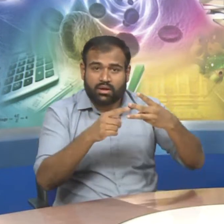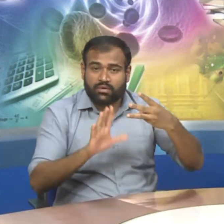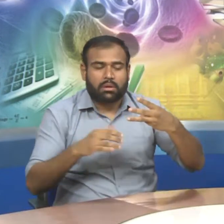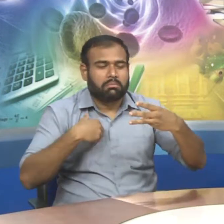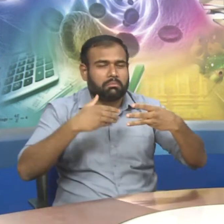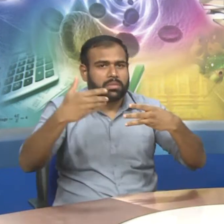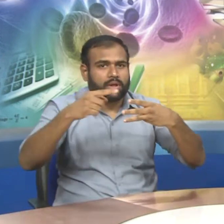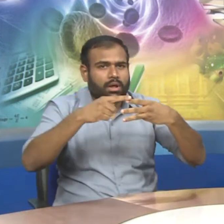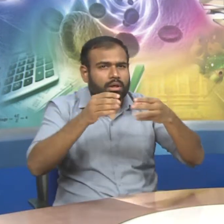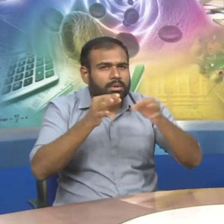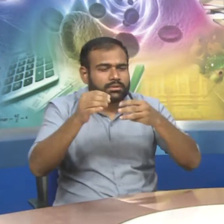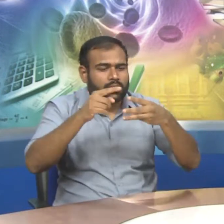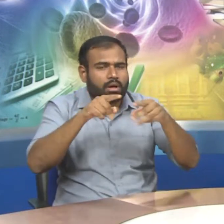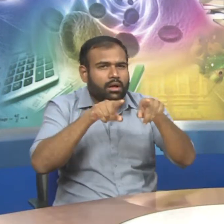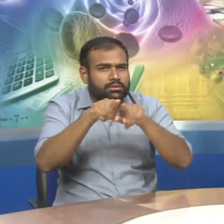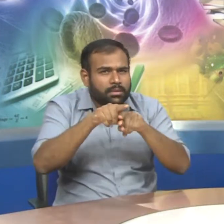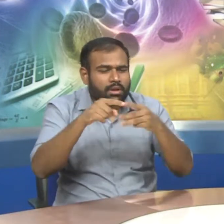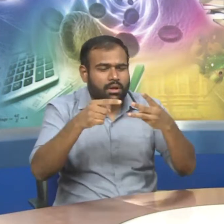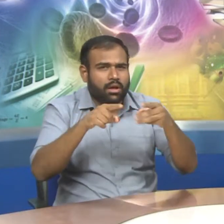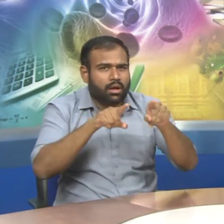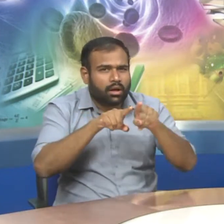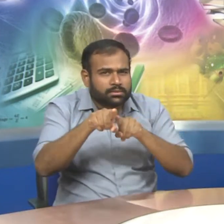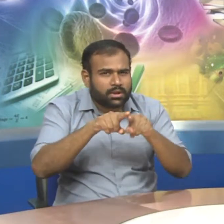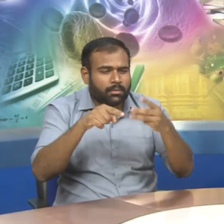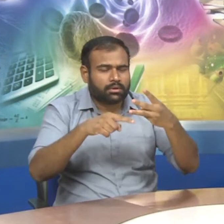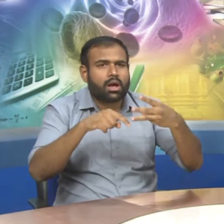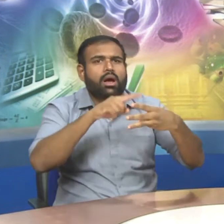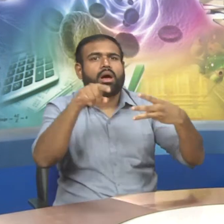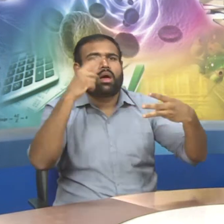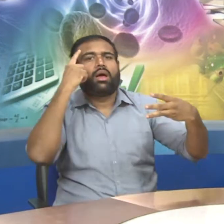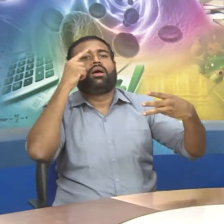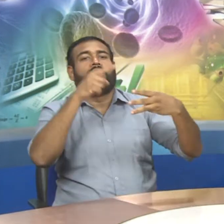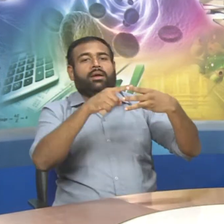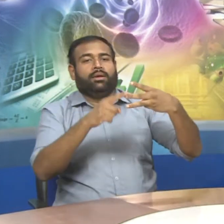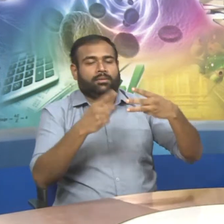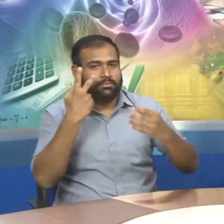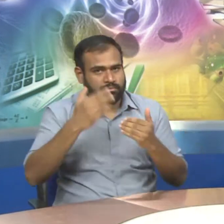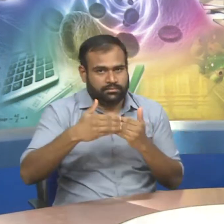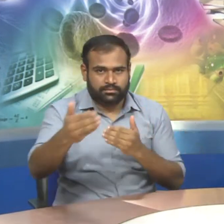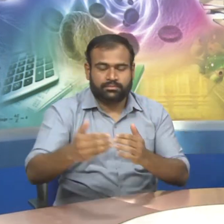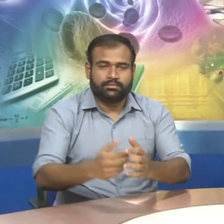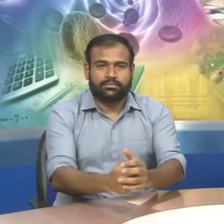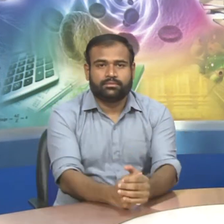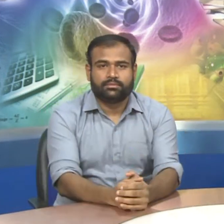all these three and we will be understanding all these three in detail.